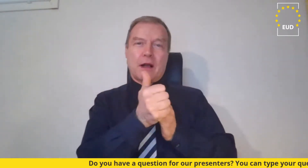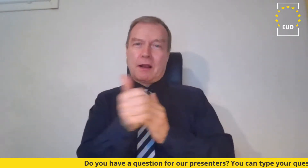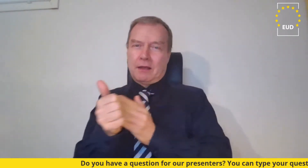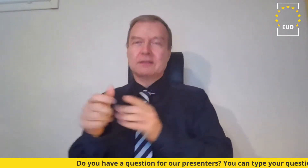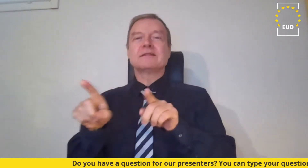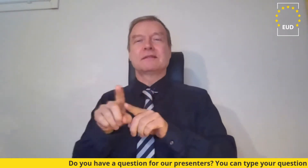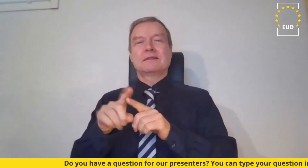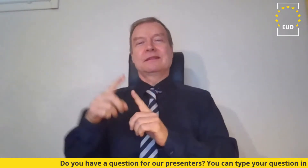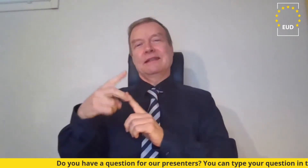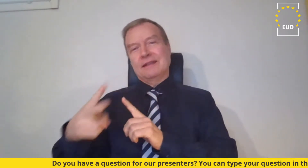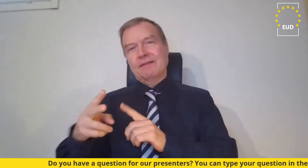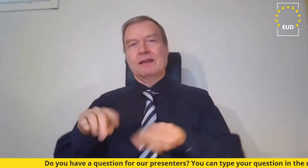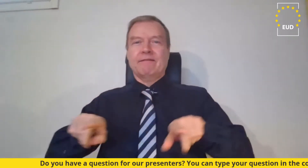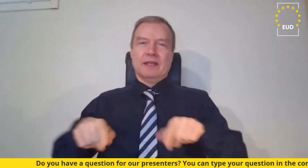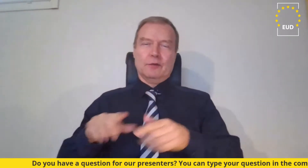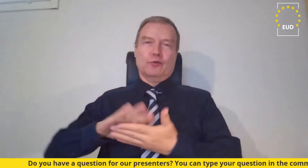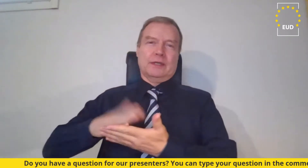And you questioned if there should be